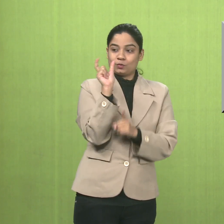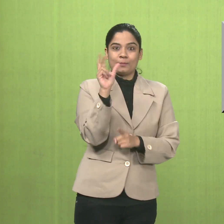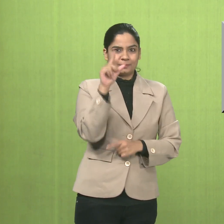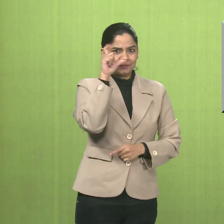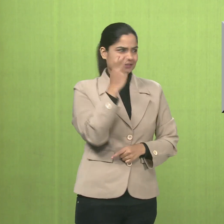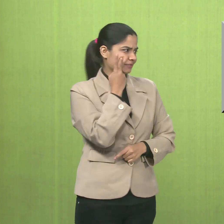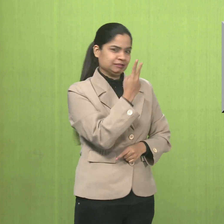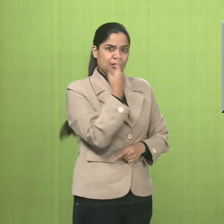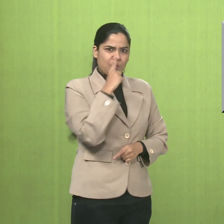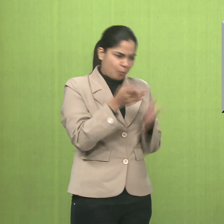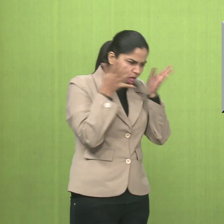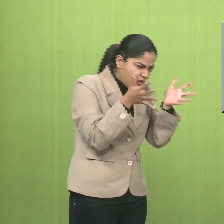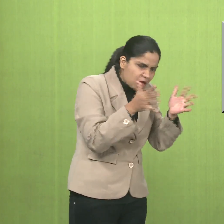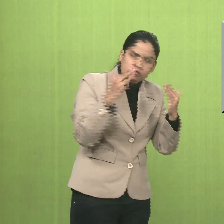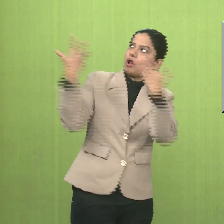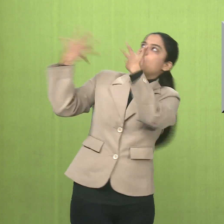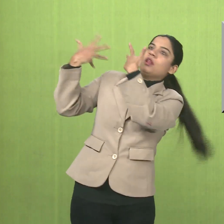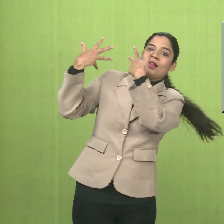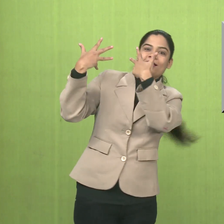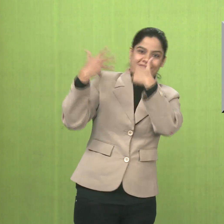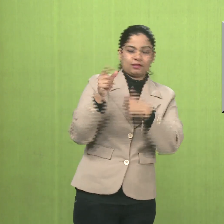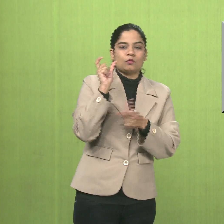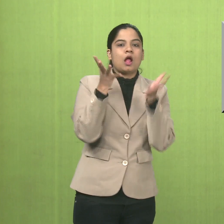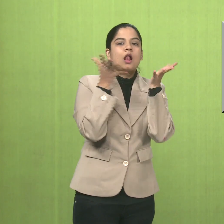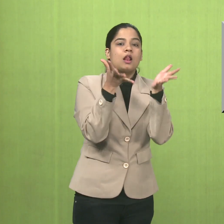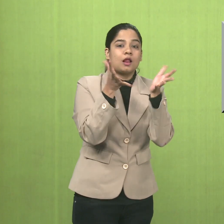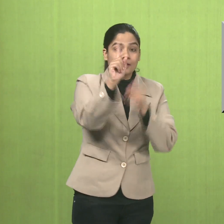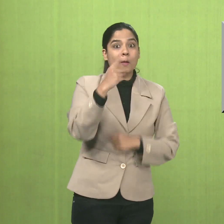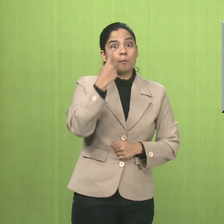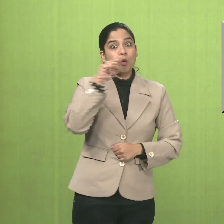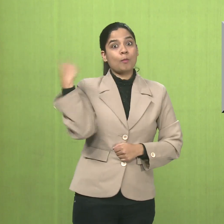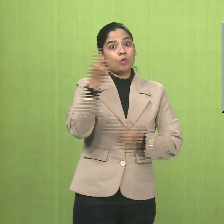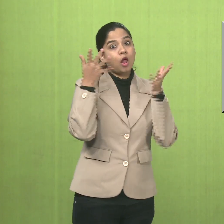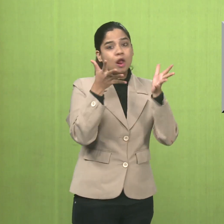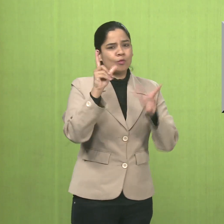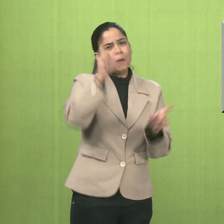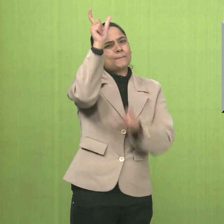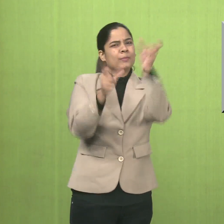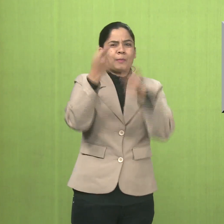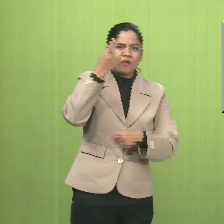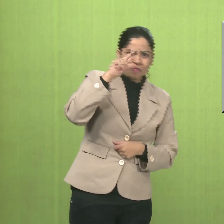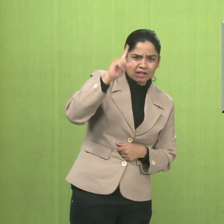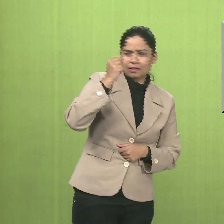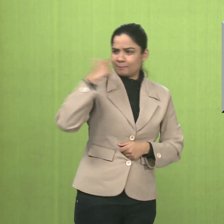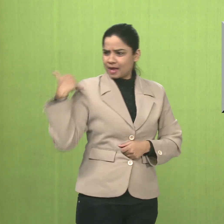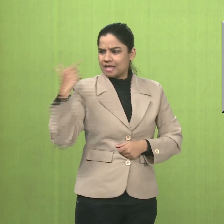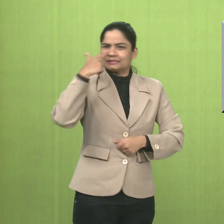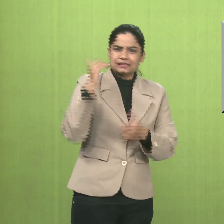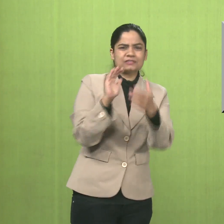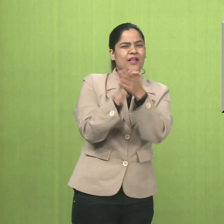Scold, to rebuke angrily, to be angry. Like you can see in the picture, the mother's getting angry on